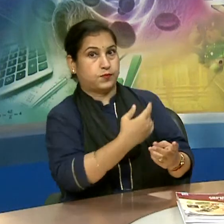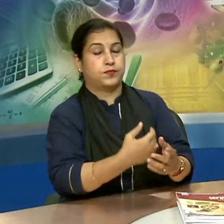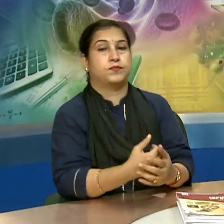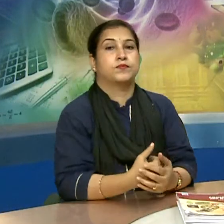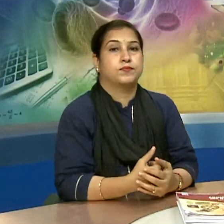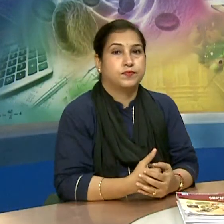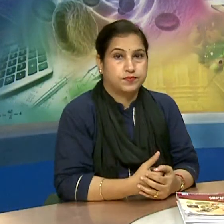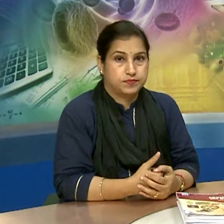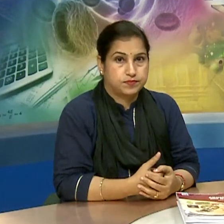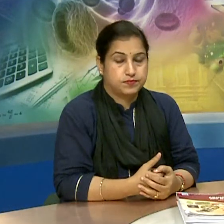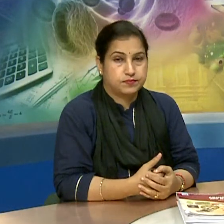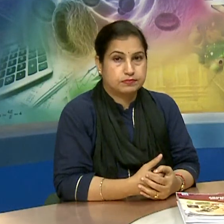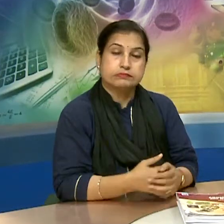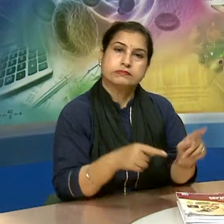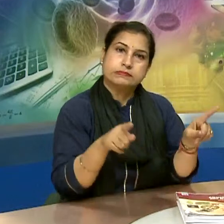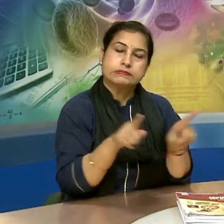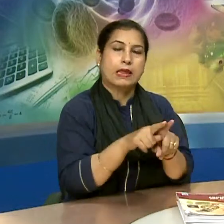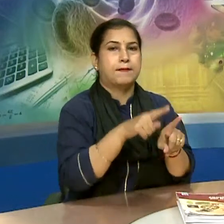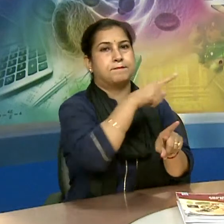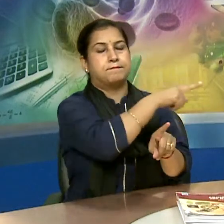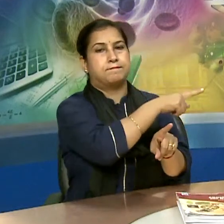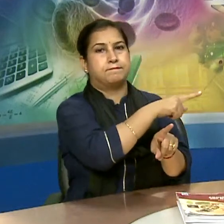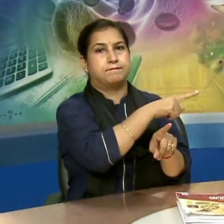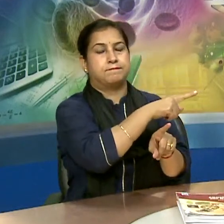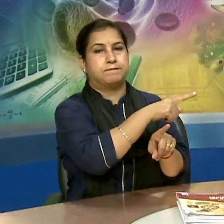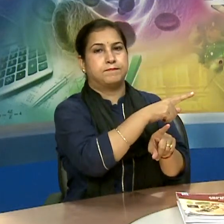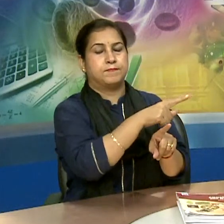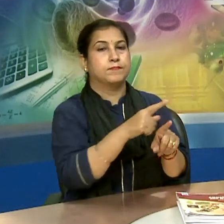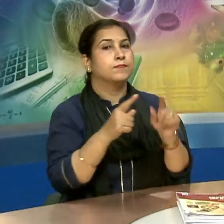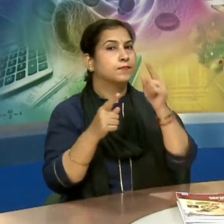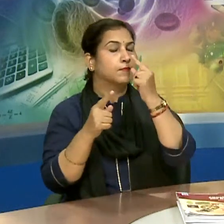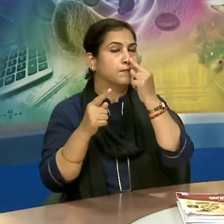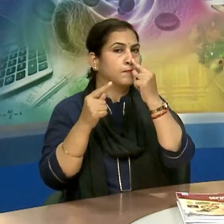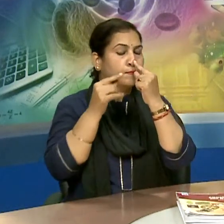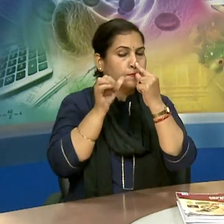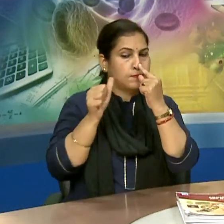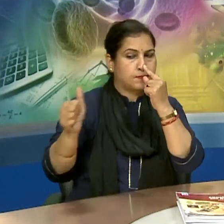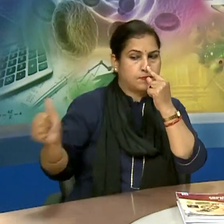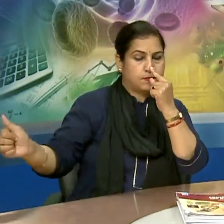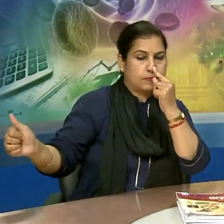Image of British King Henry can be seen on the next slide.